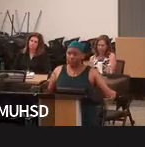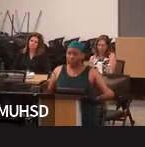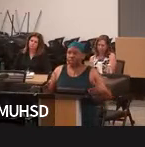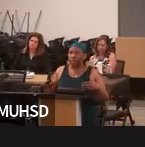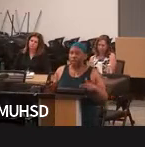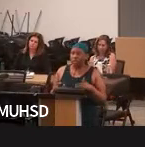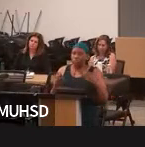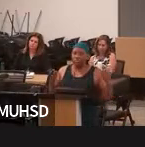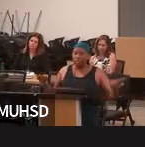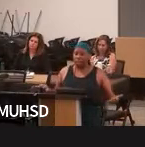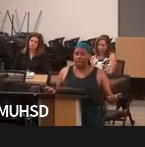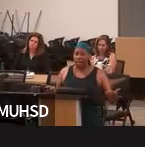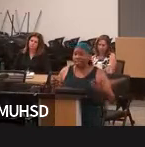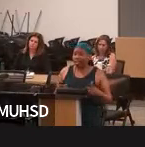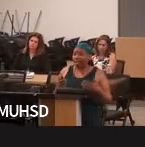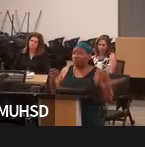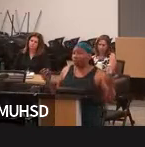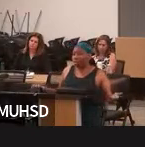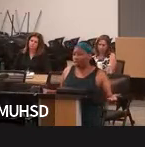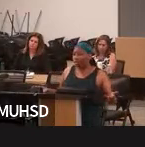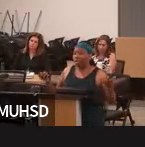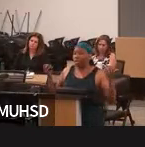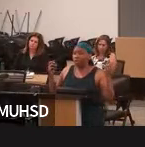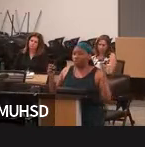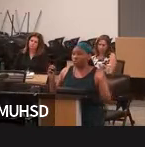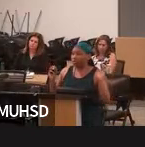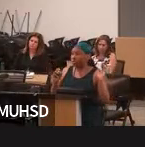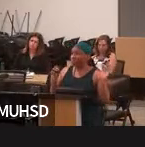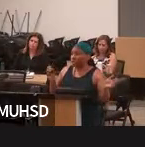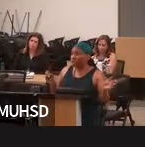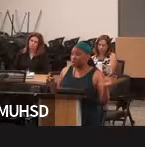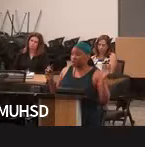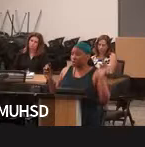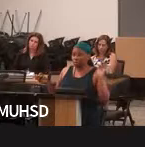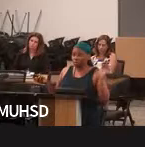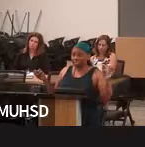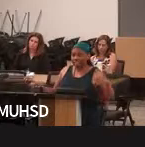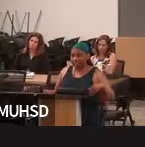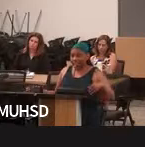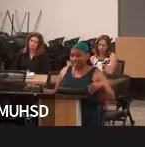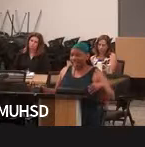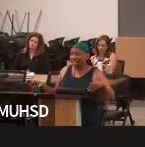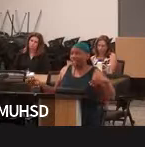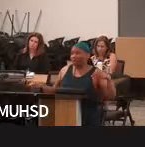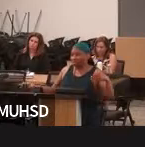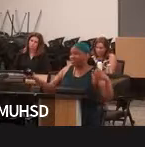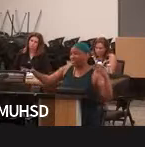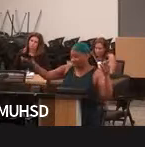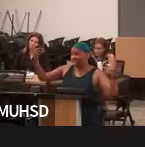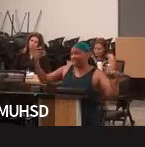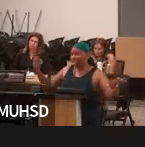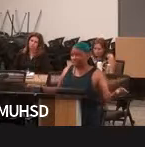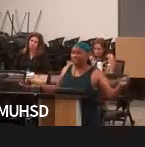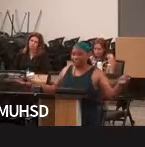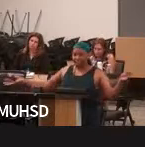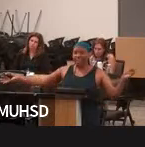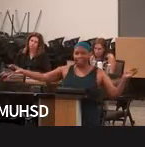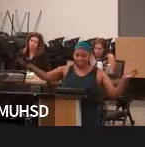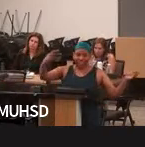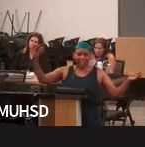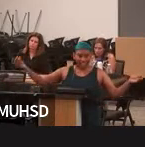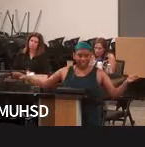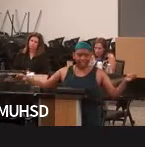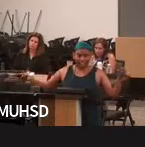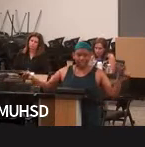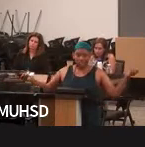group. So if you think about it, it's kind of like bowling. You never bowl to the middle, you bowl to the sides. You've seen the video, right? And